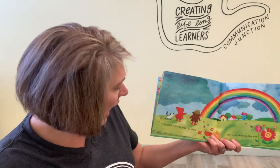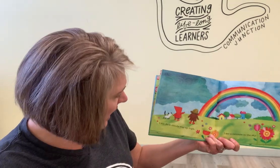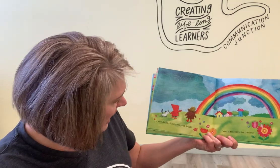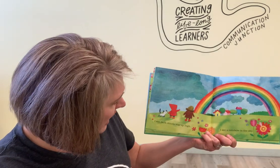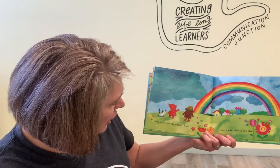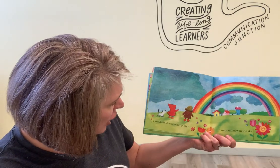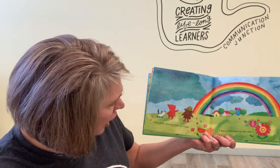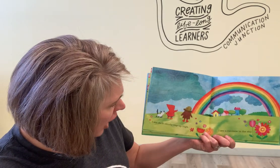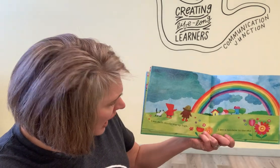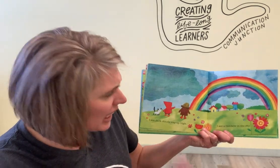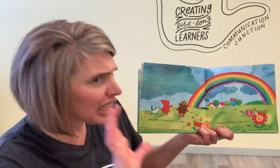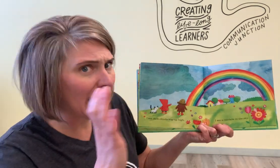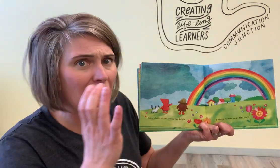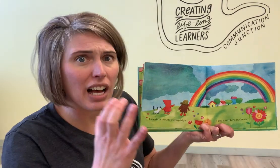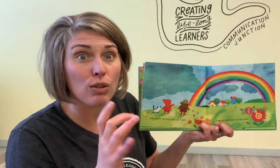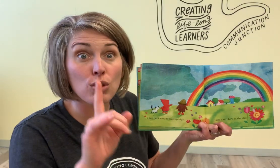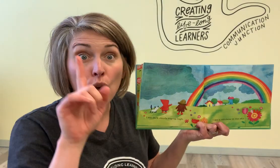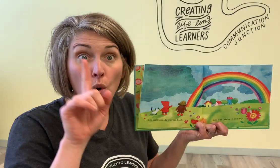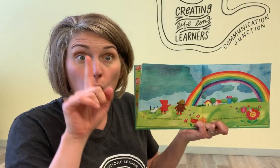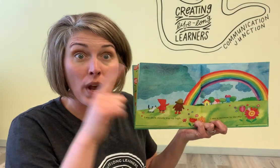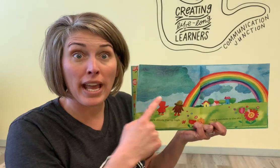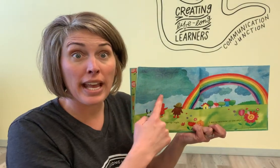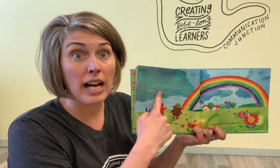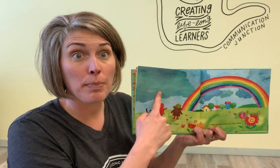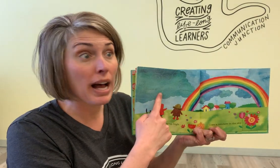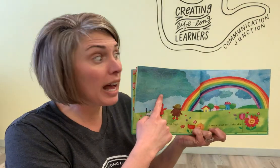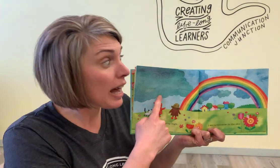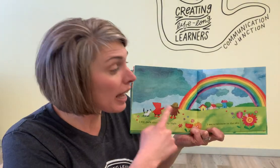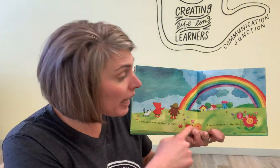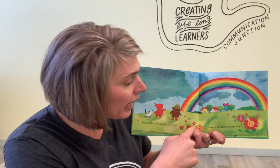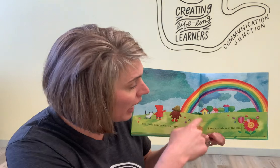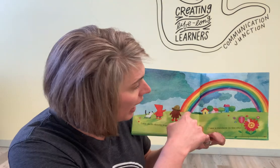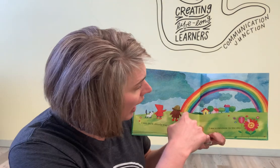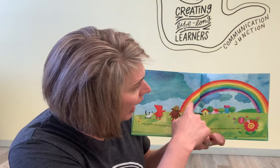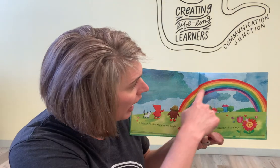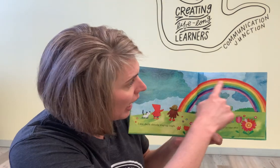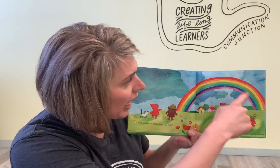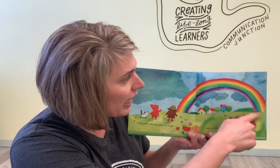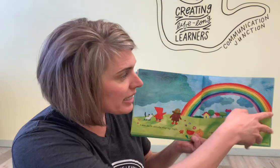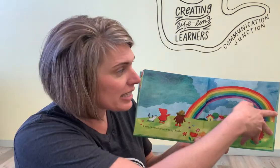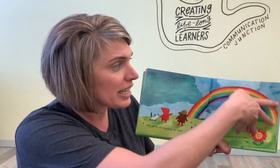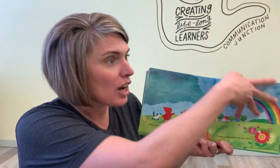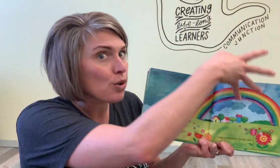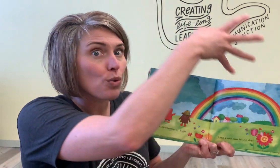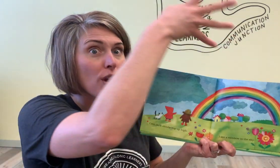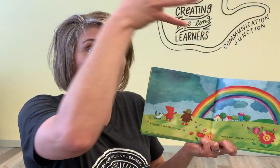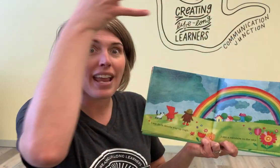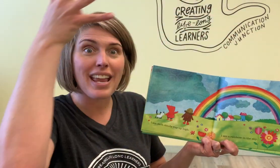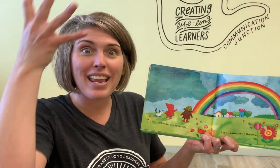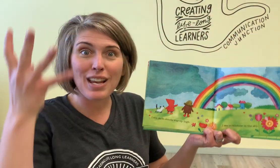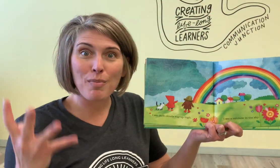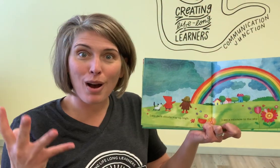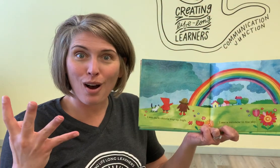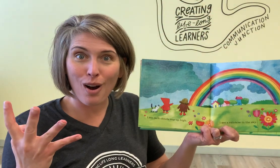I see dark clouds way up high. I see a